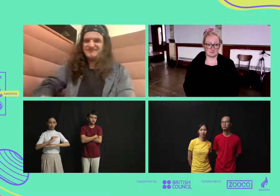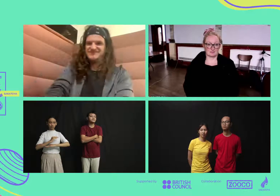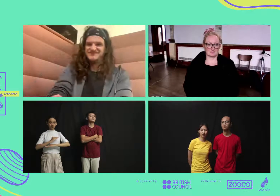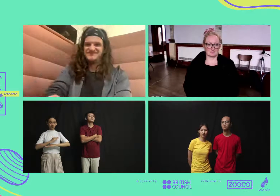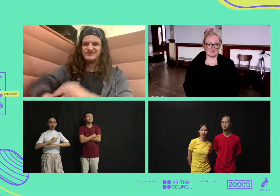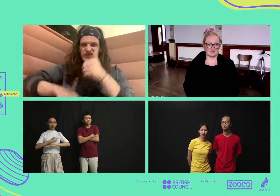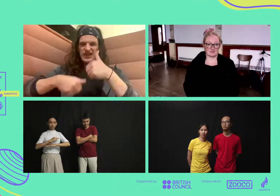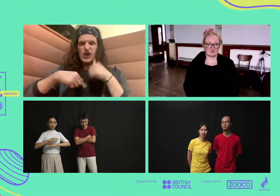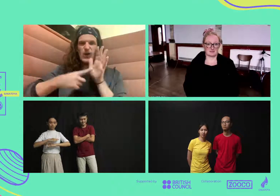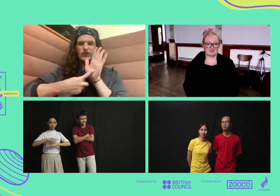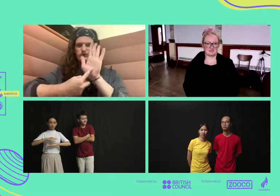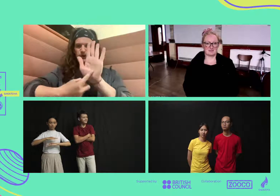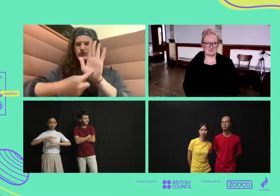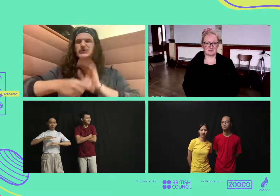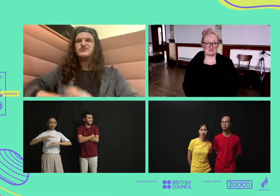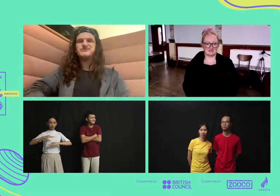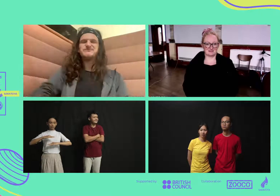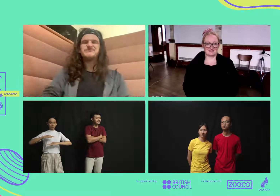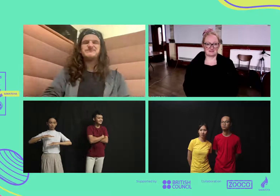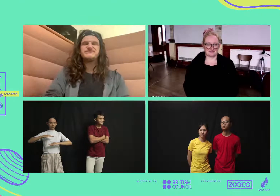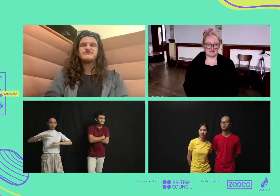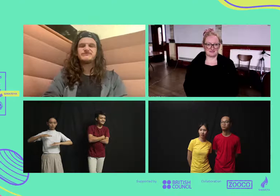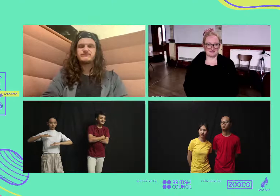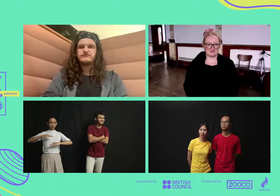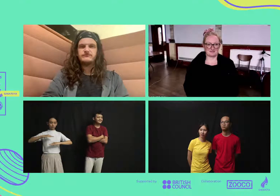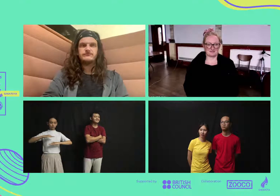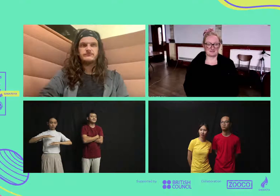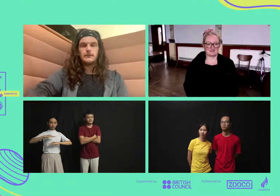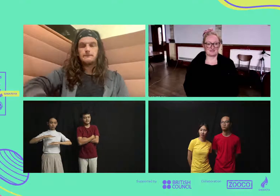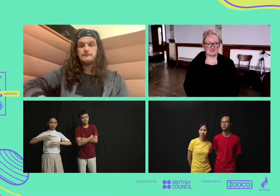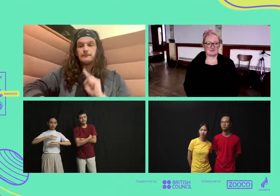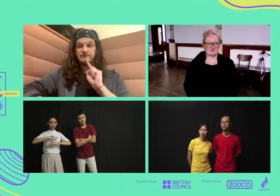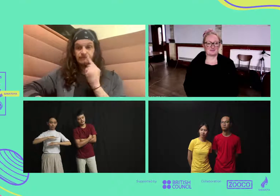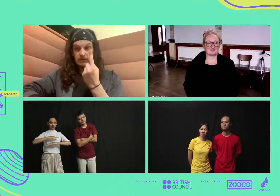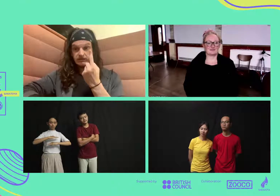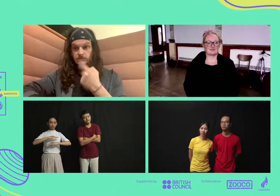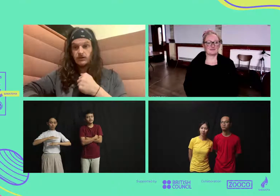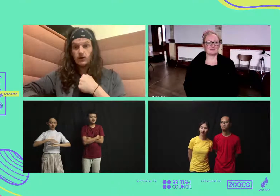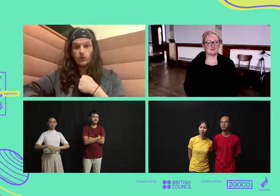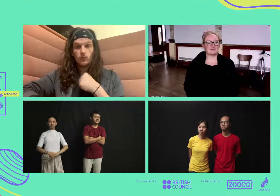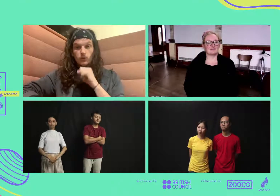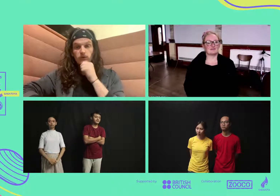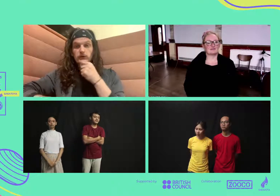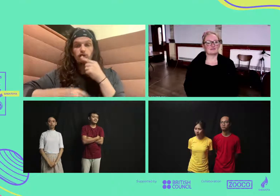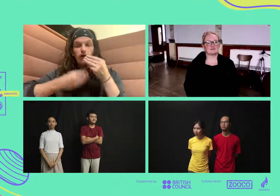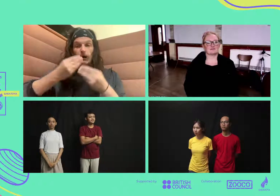So I'm going to crash into the tree this time. So I'll show you.